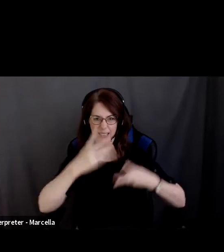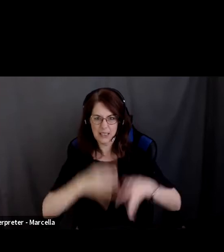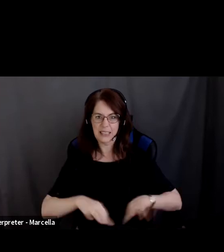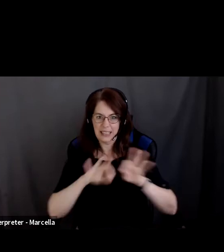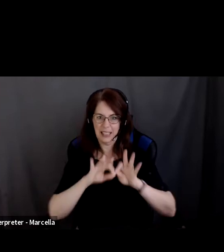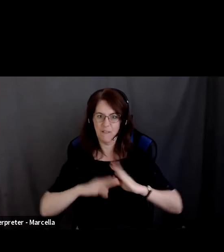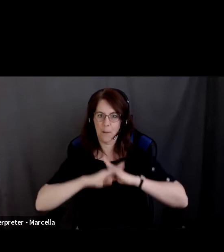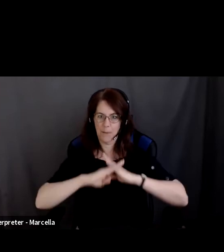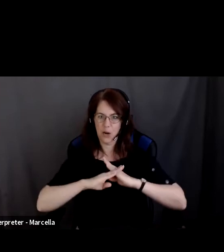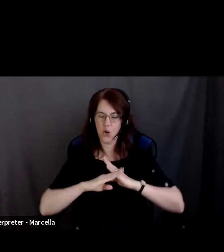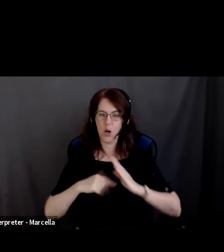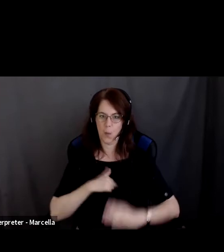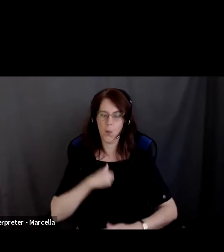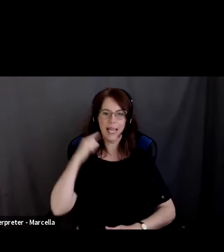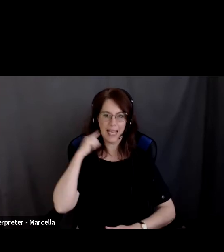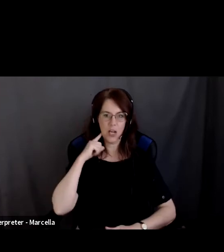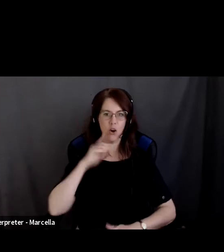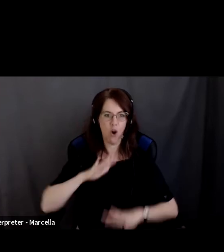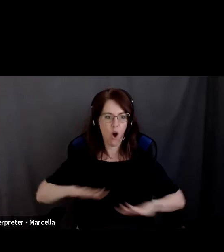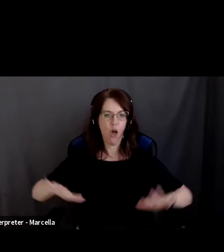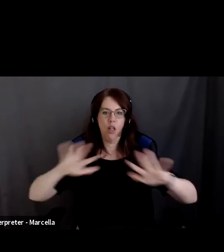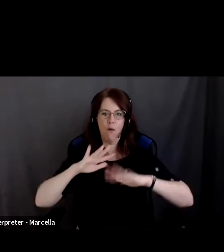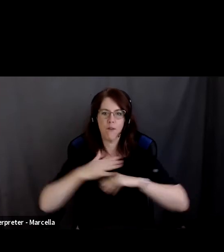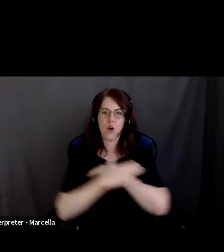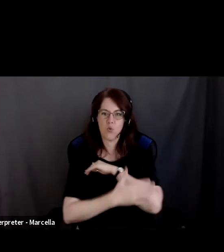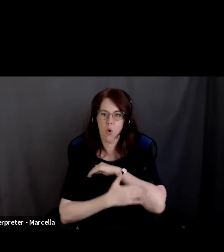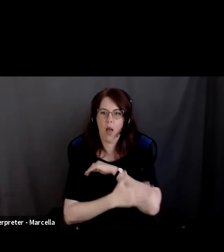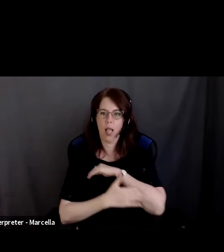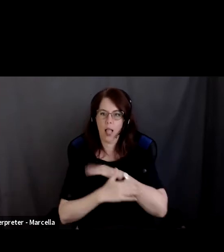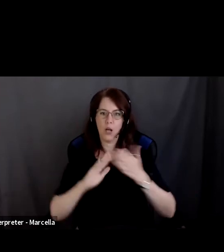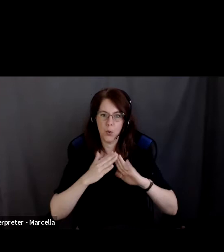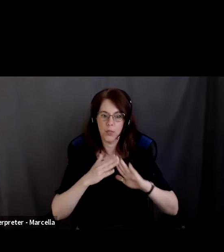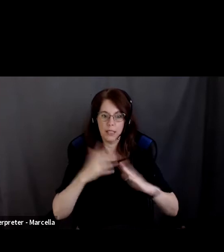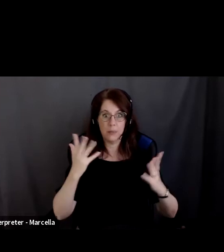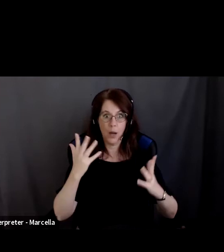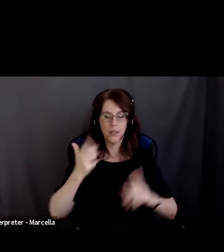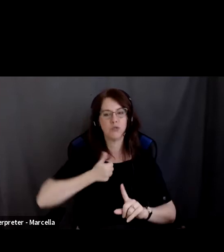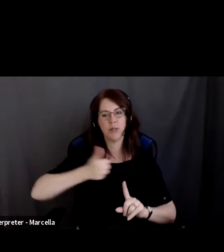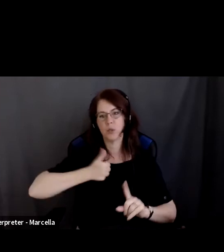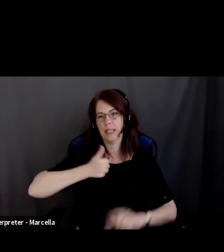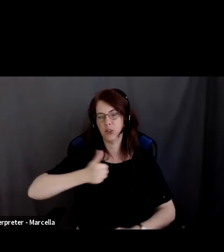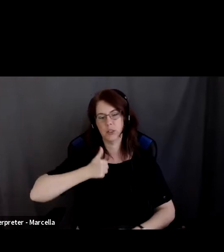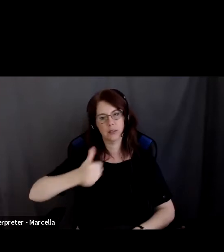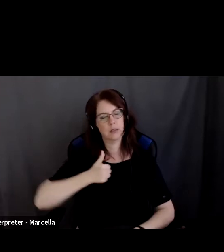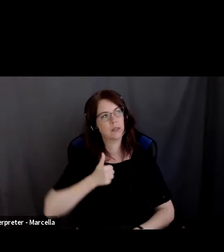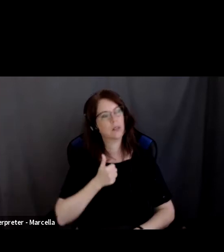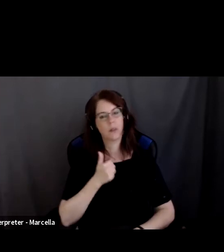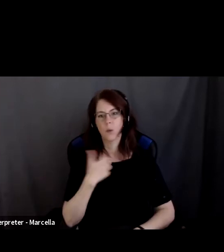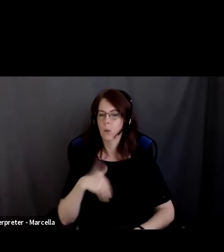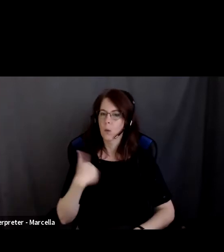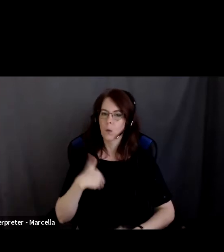significant barrier, and that we hear across rural communities is transportation. And so being able to